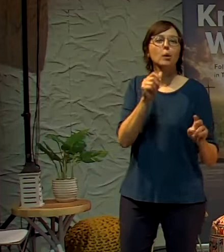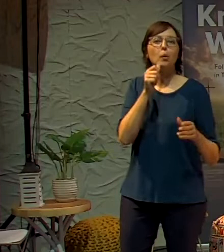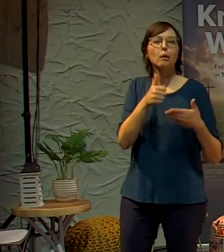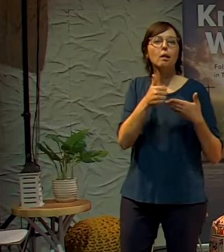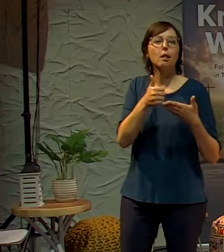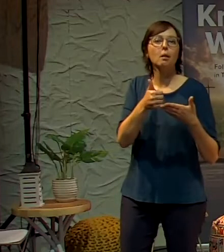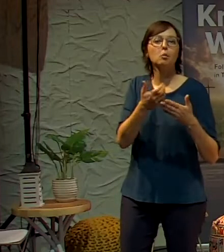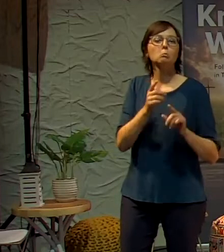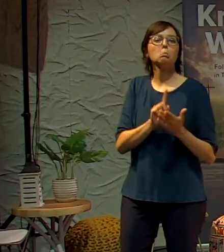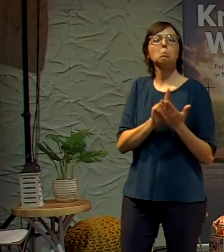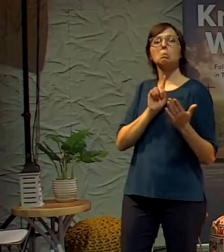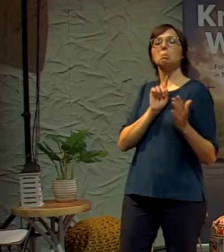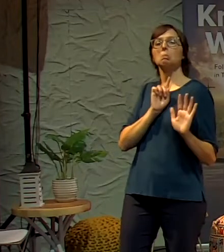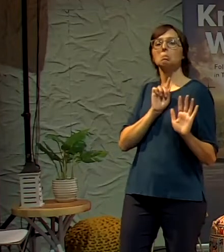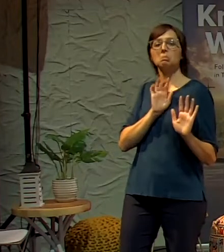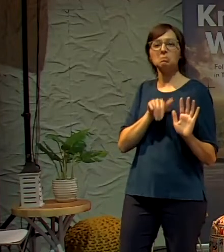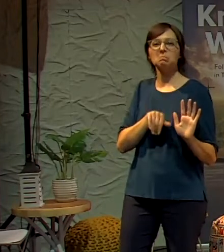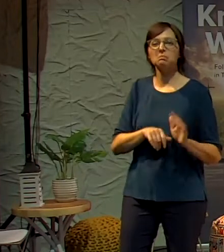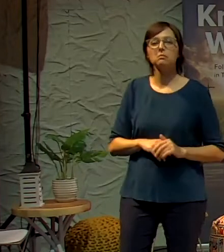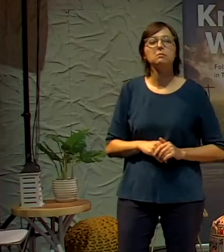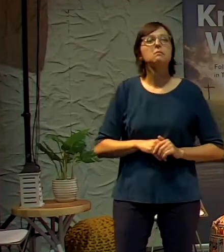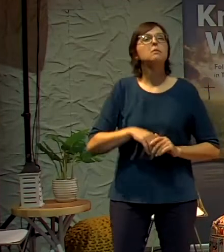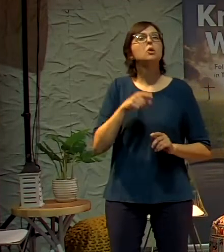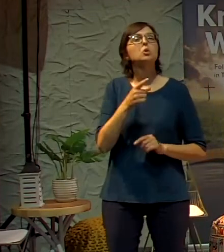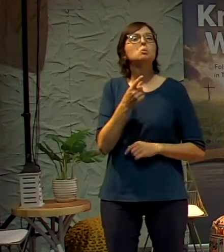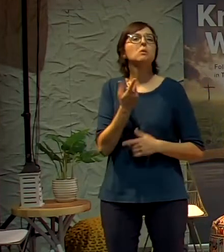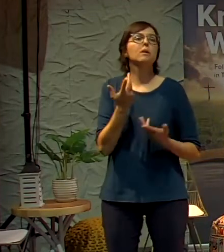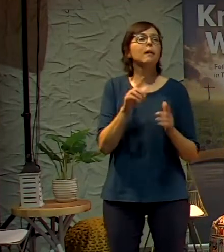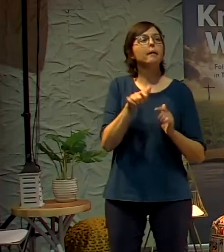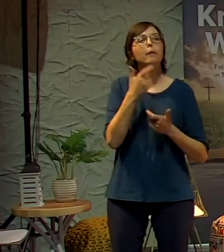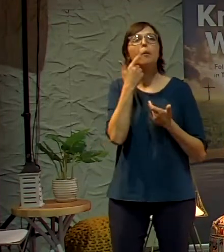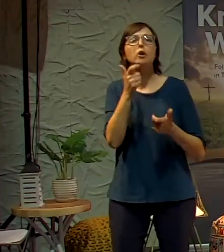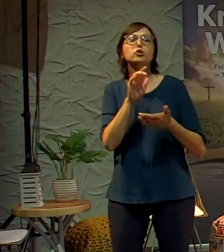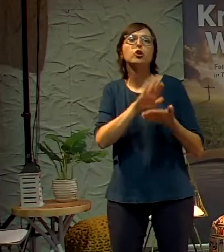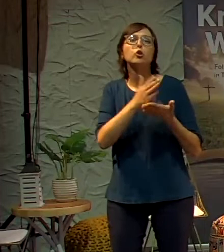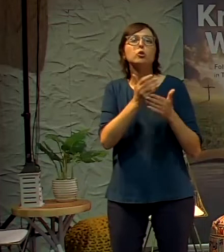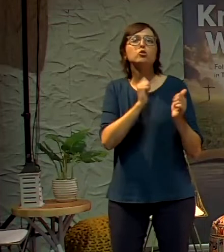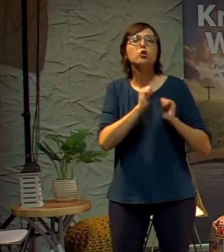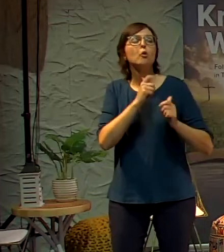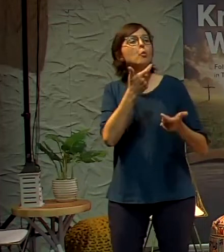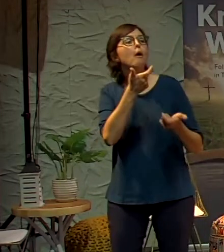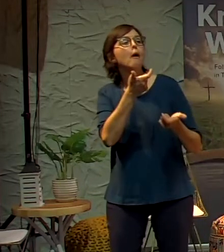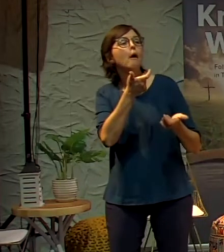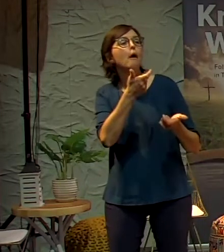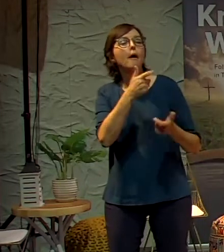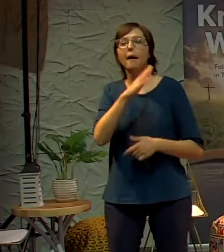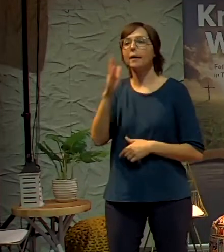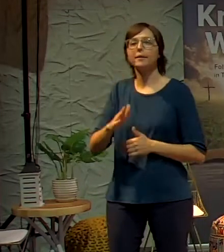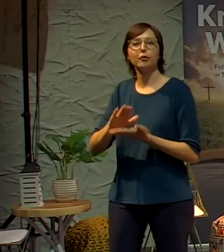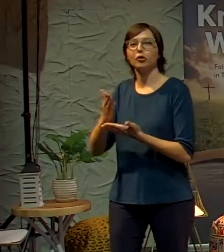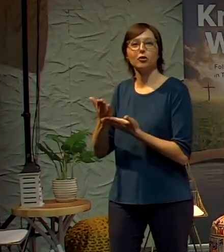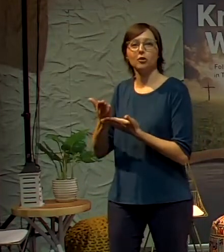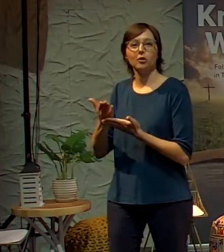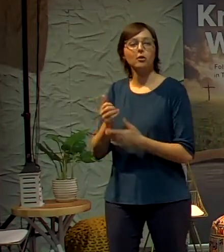become Christians, is this. You're like somebody who walks a cooking show and never cooks. You're like someone who